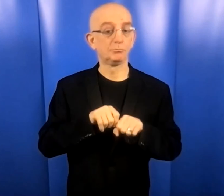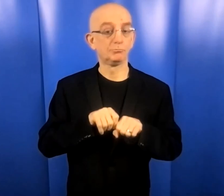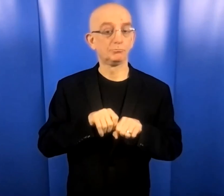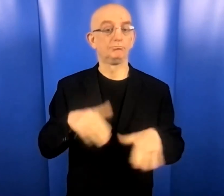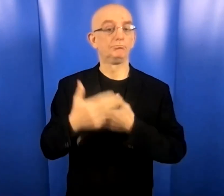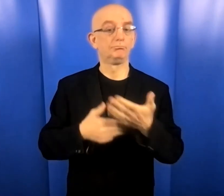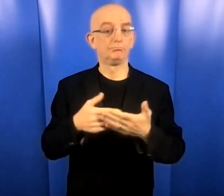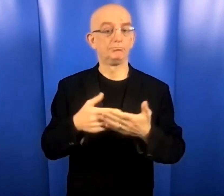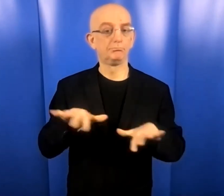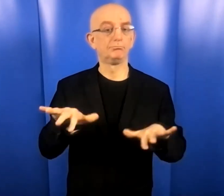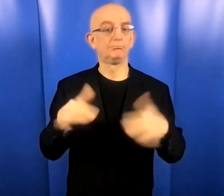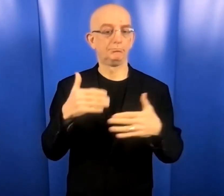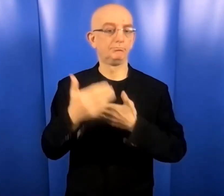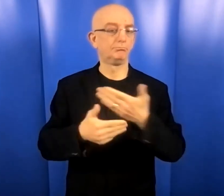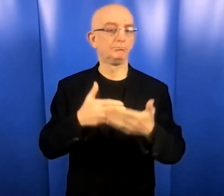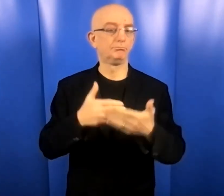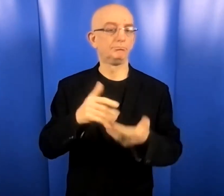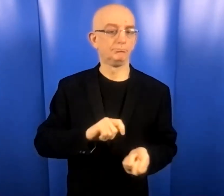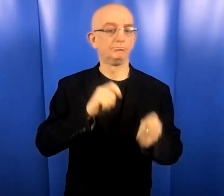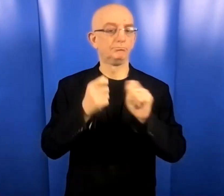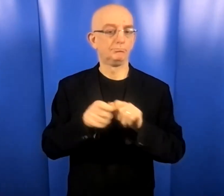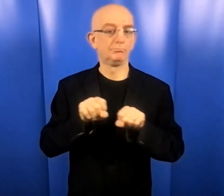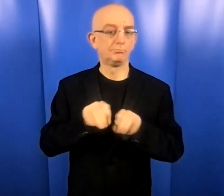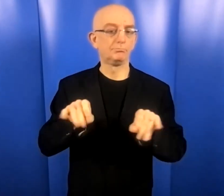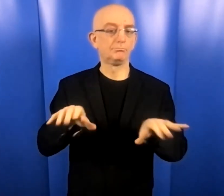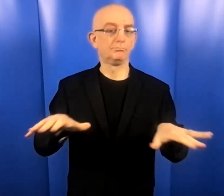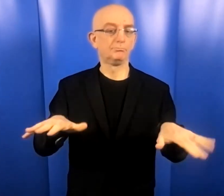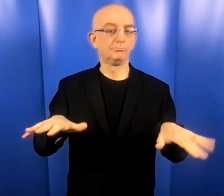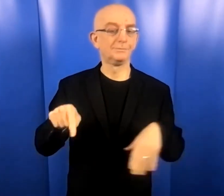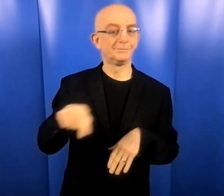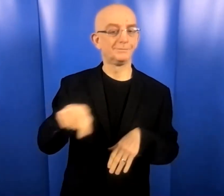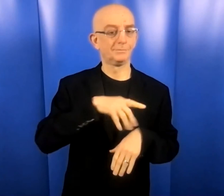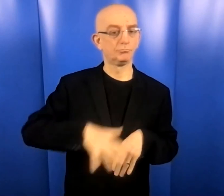disseminated across South Sudan to